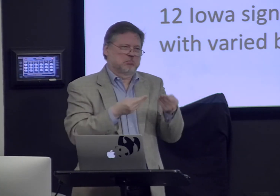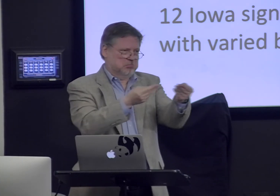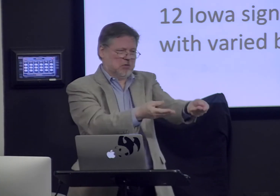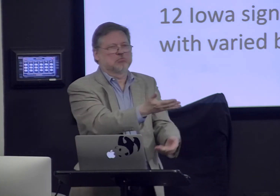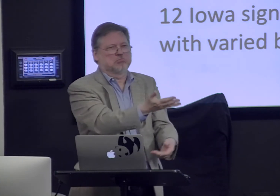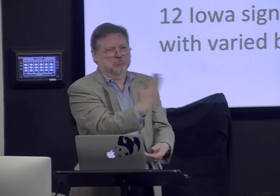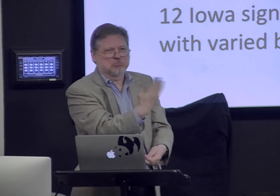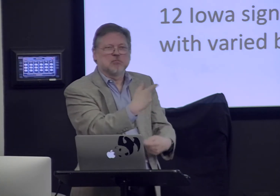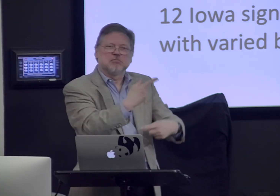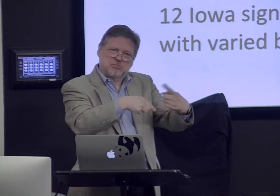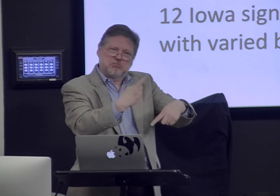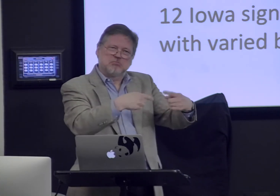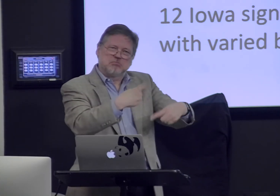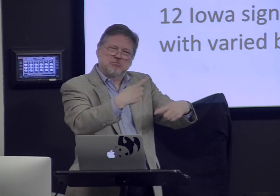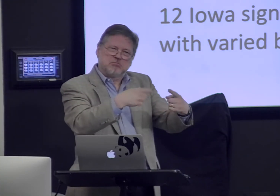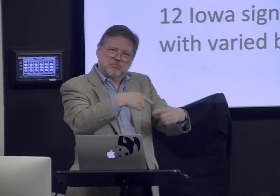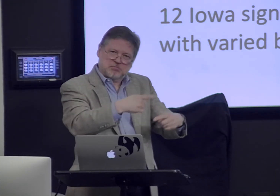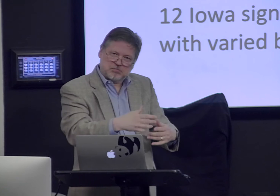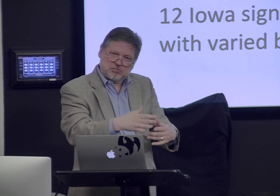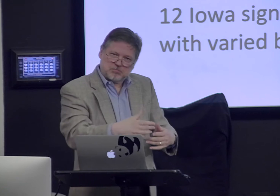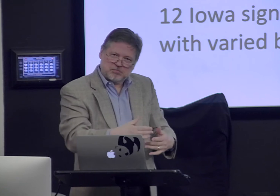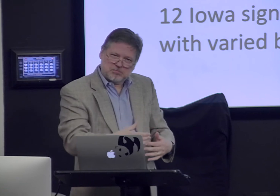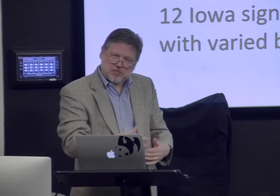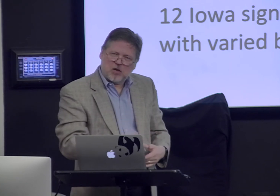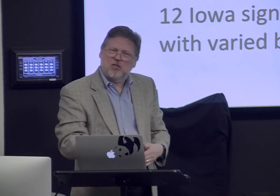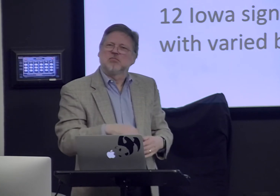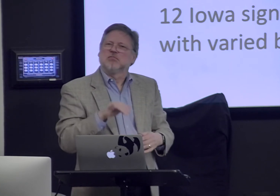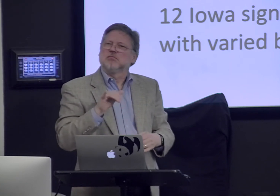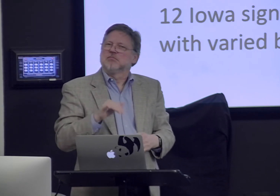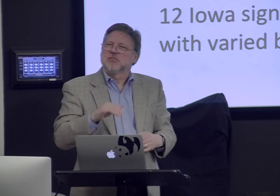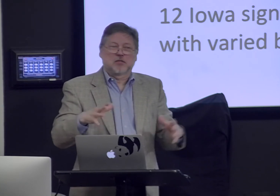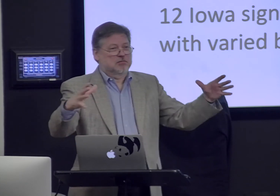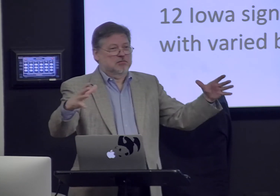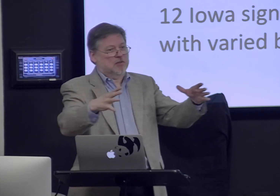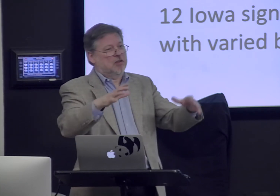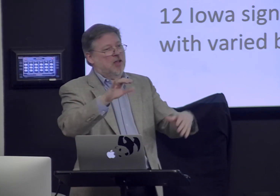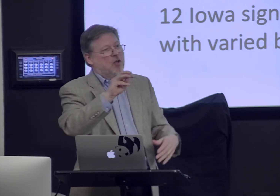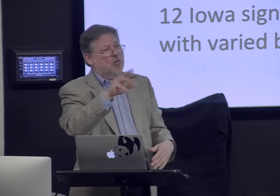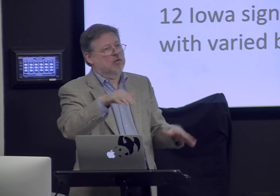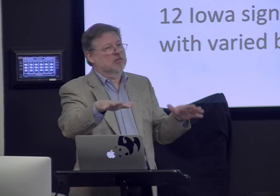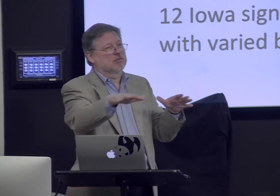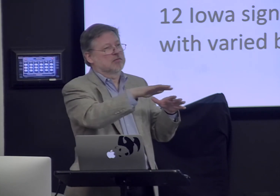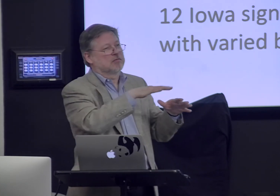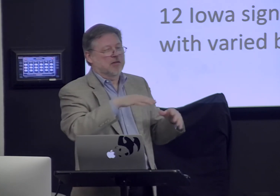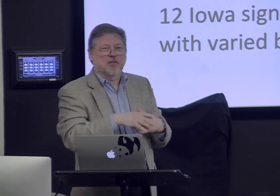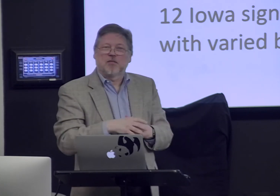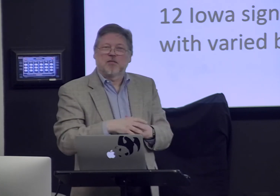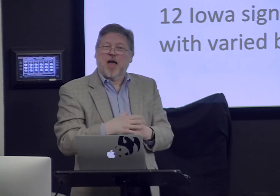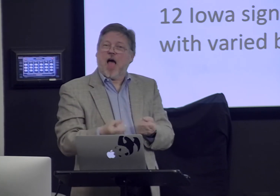these were English words that I used as elicitation prompts. And I was surprised to